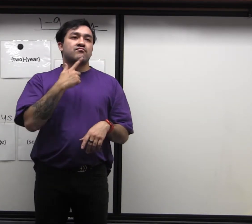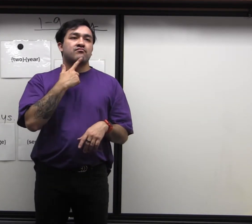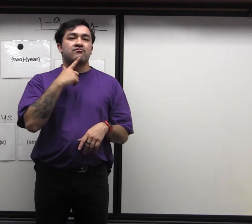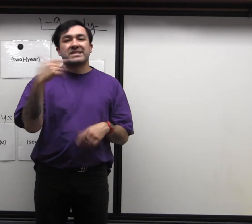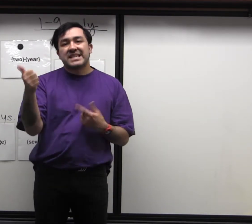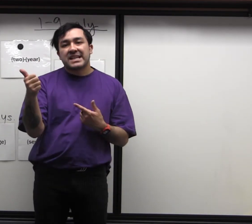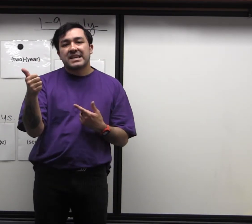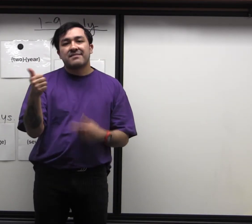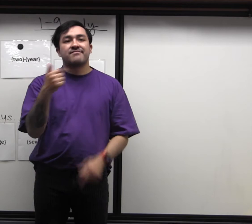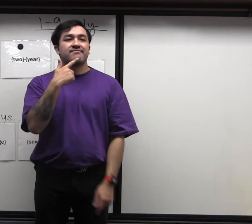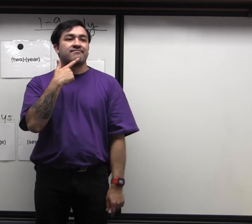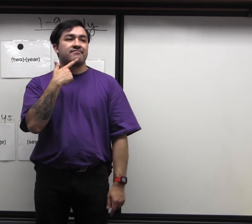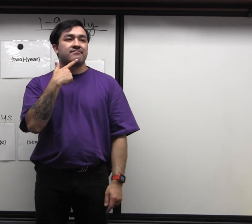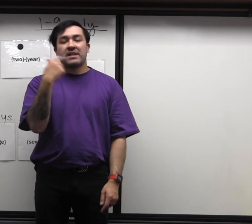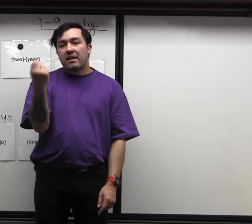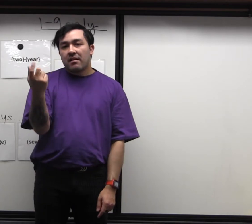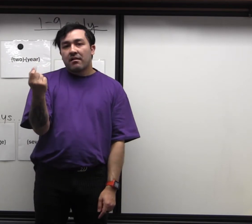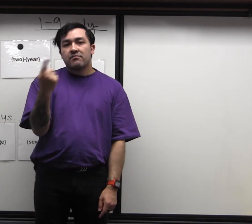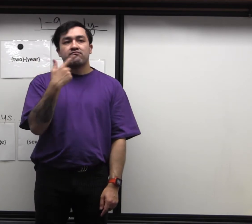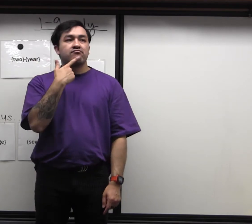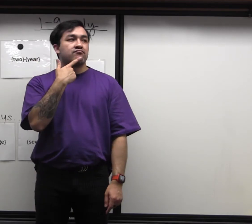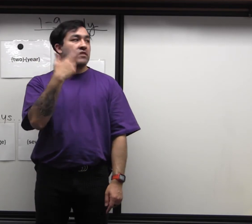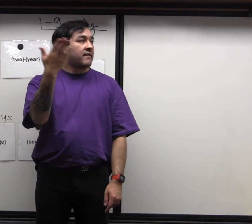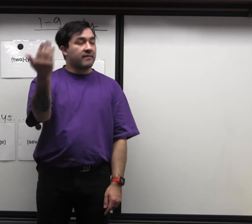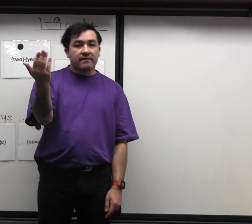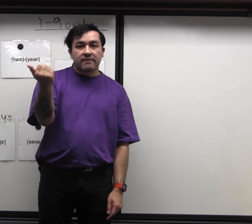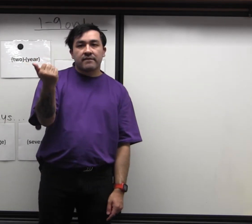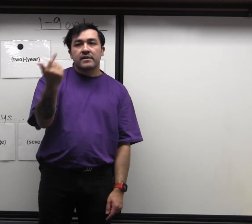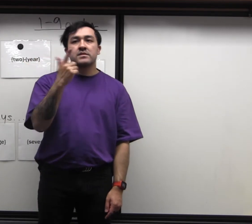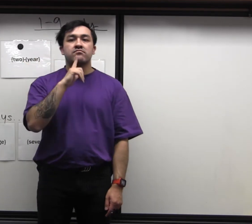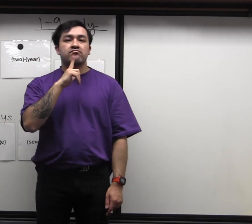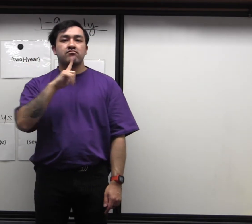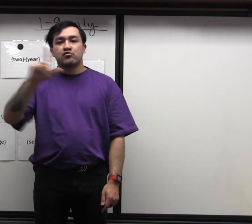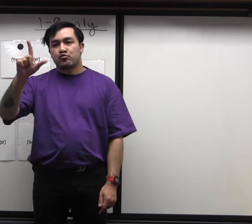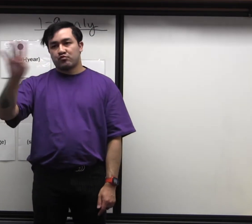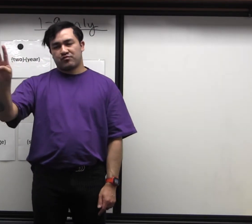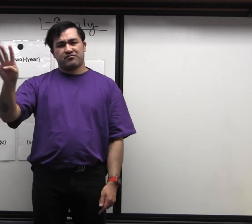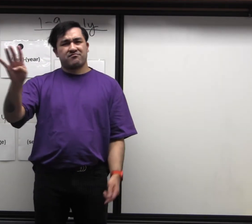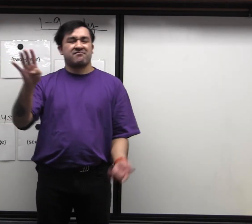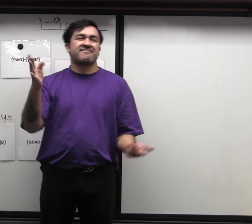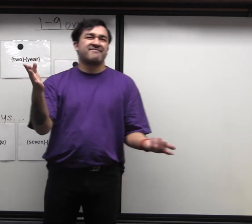will also see people do this: 10, 11, 15, 24.